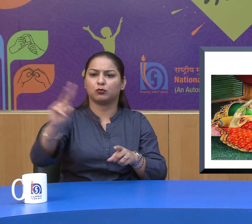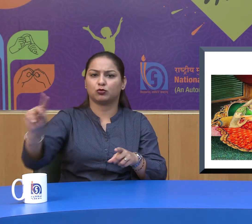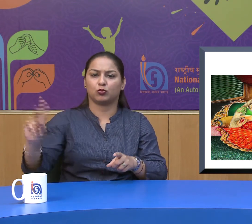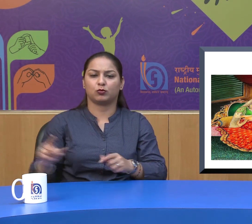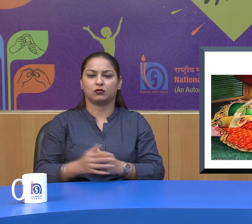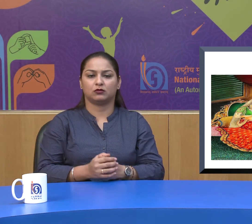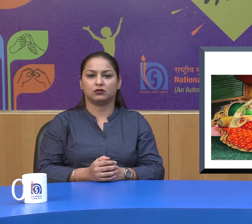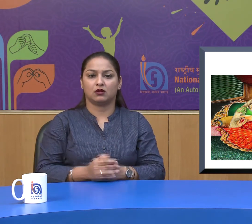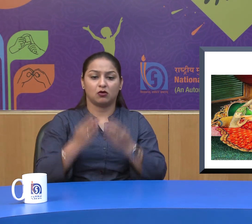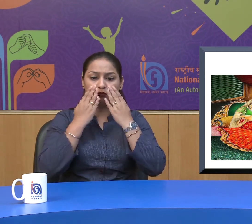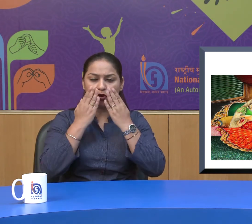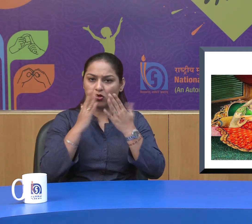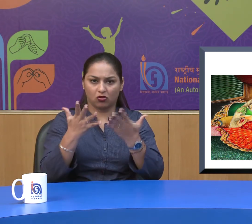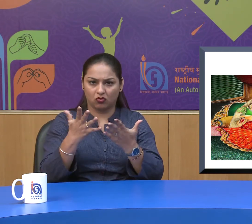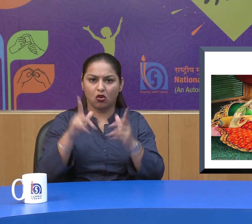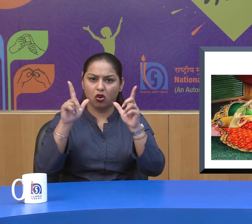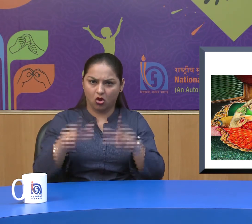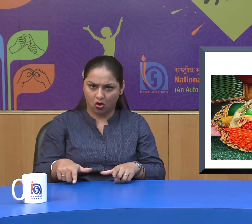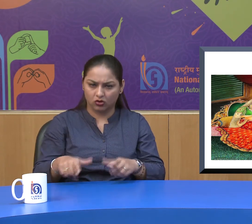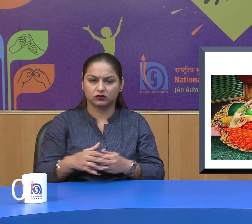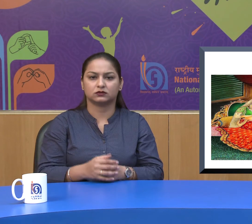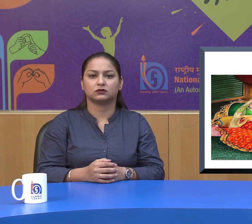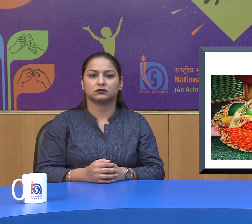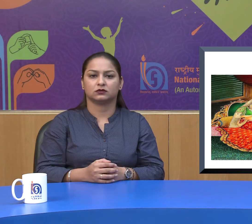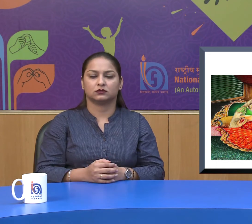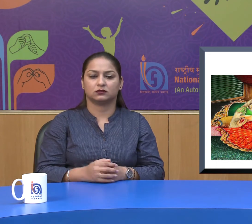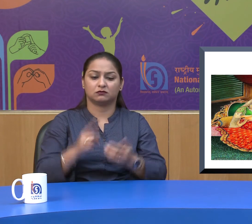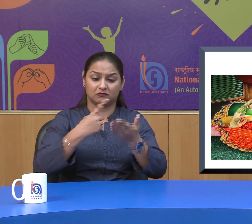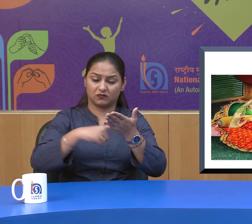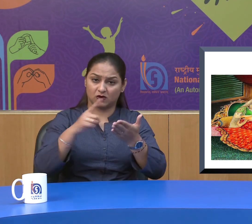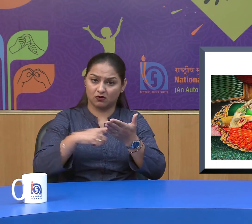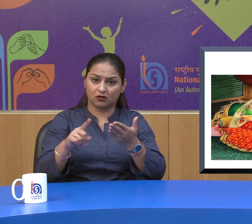lack of education, and rights to property.